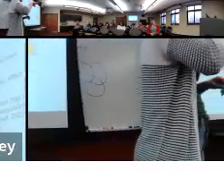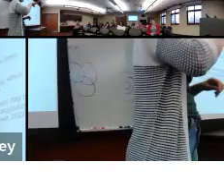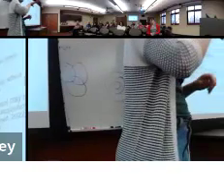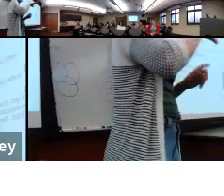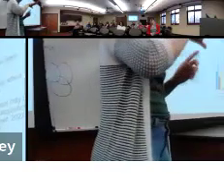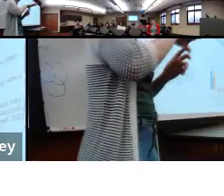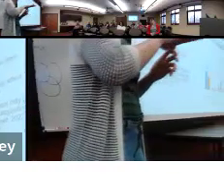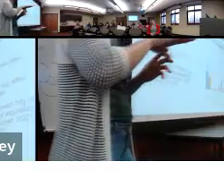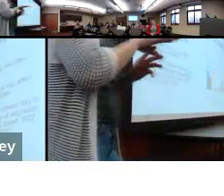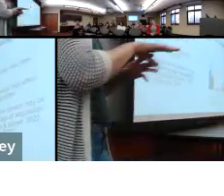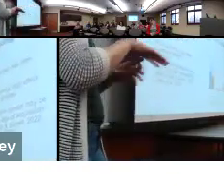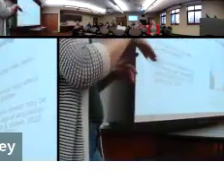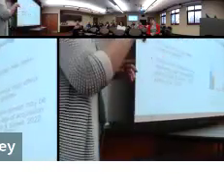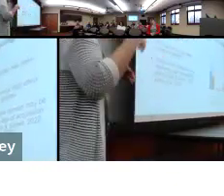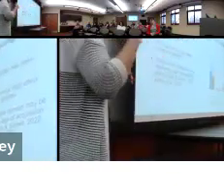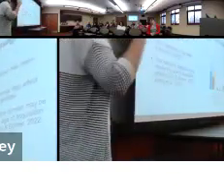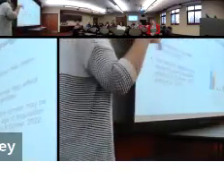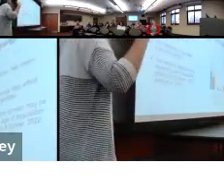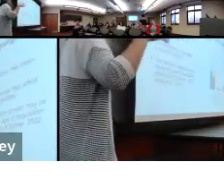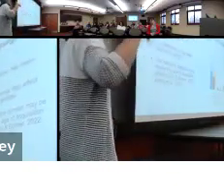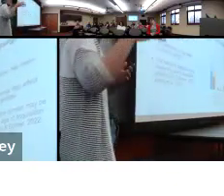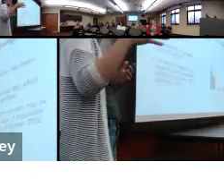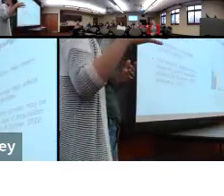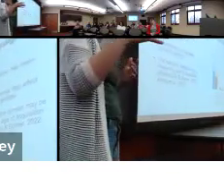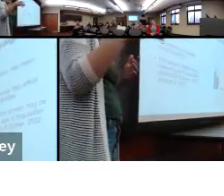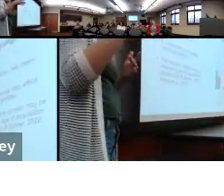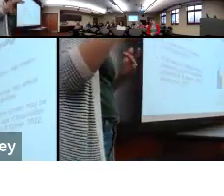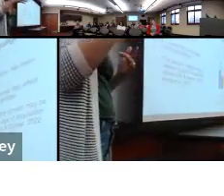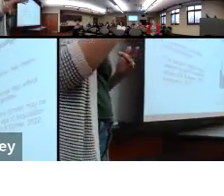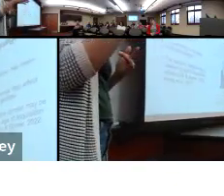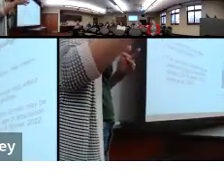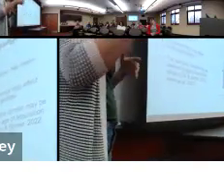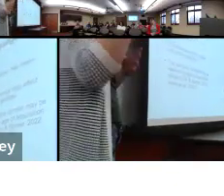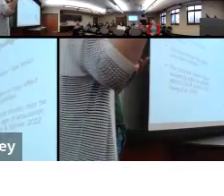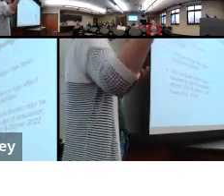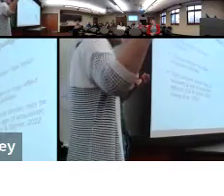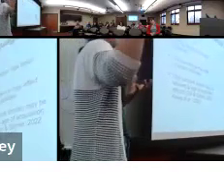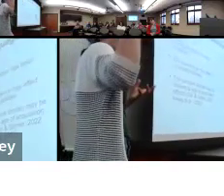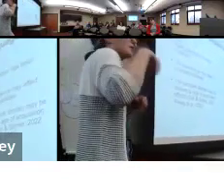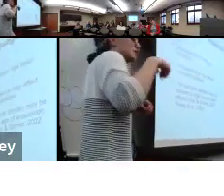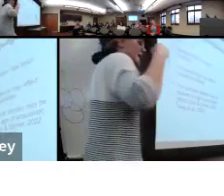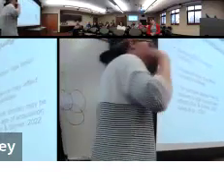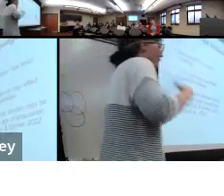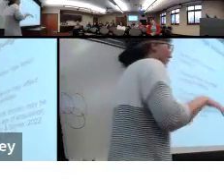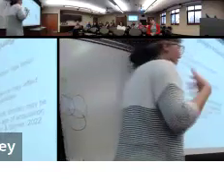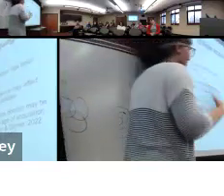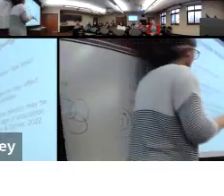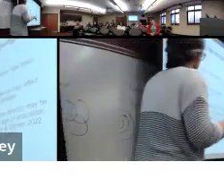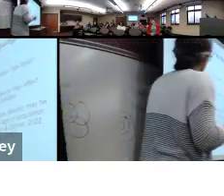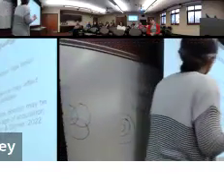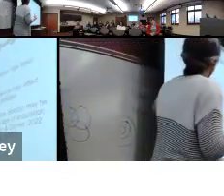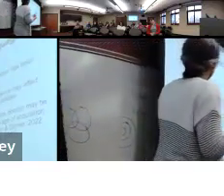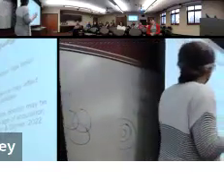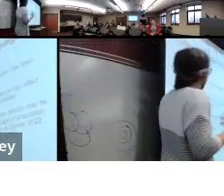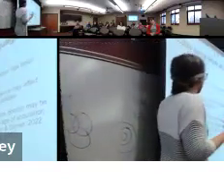You've learned your language for 5 years, but you are already, in terms of your life experience, you're an adolescent. Maybe you can harness that life